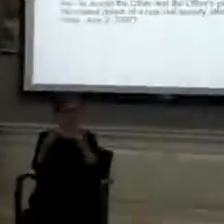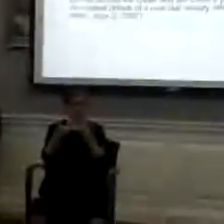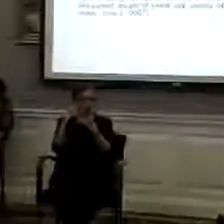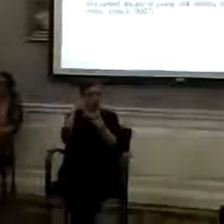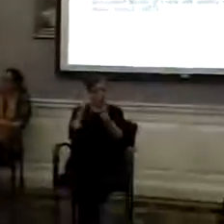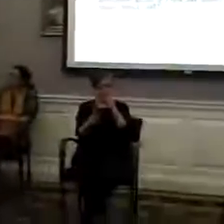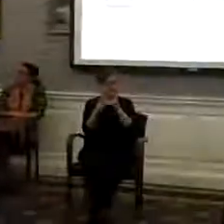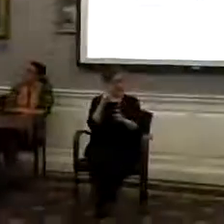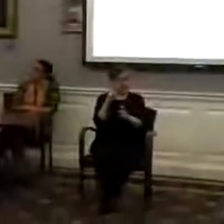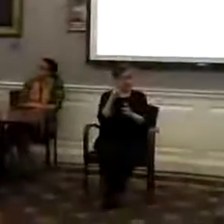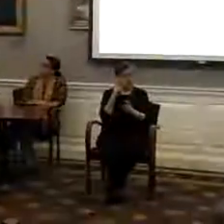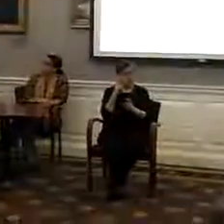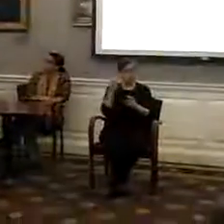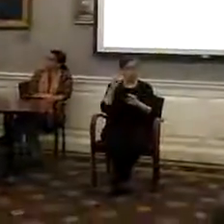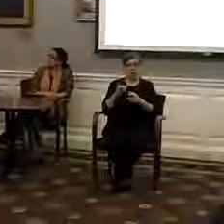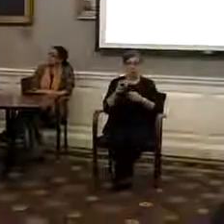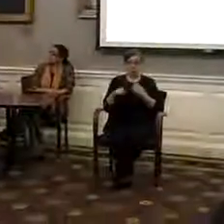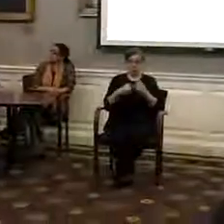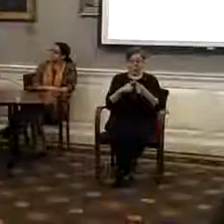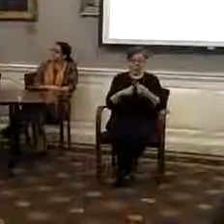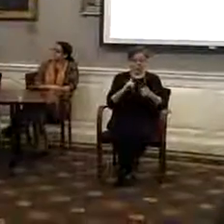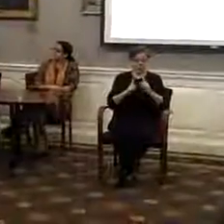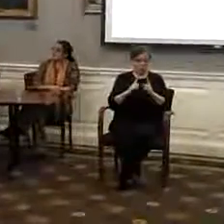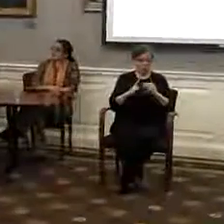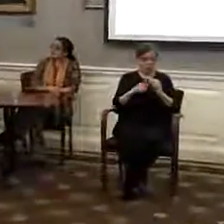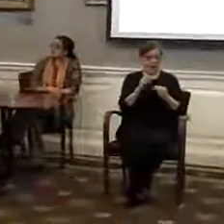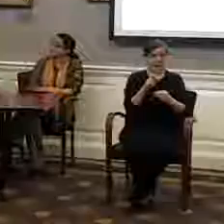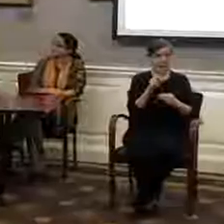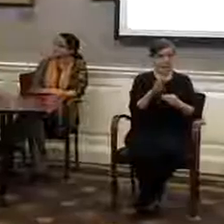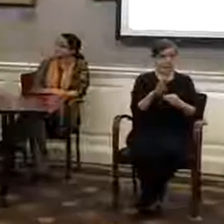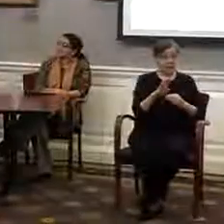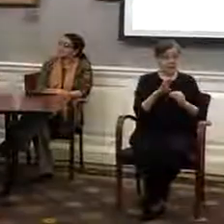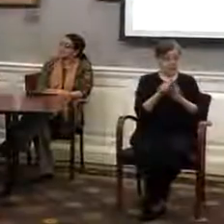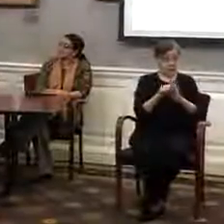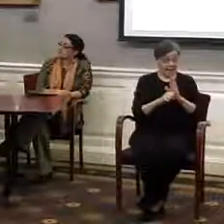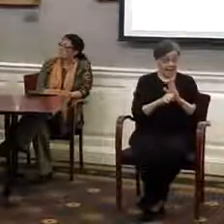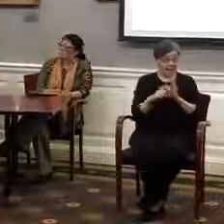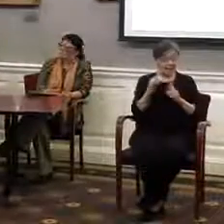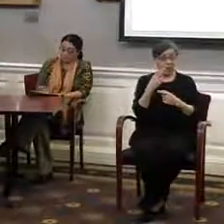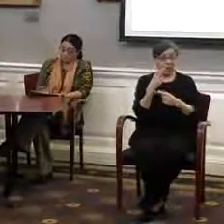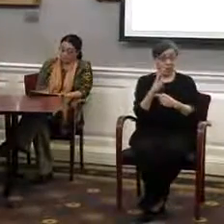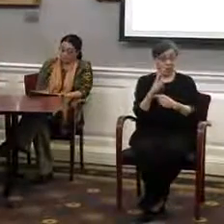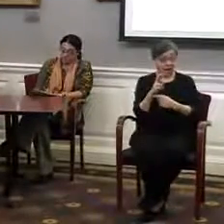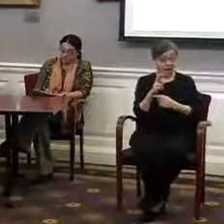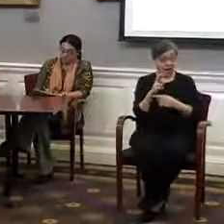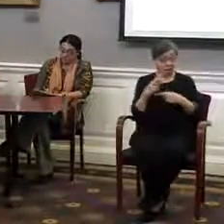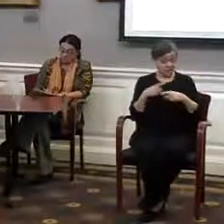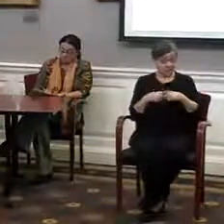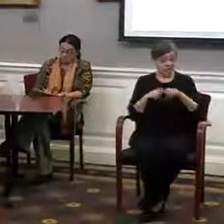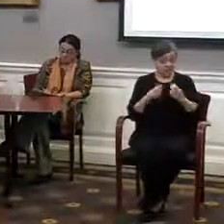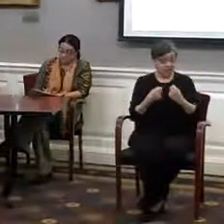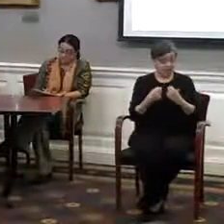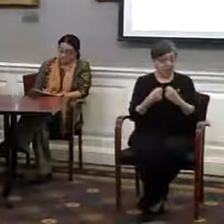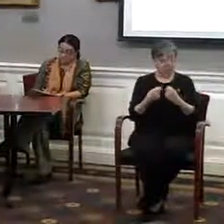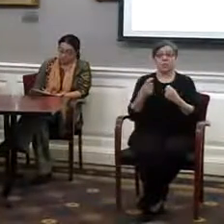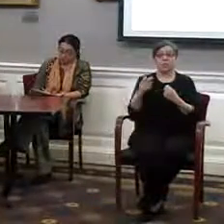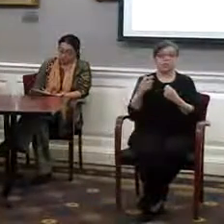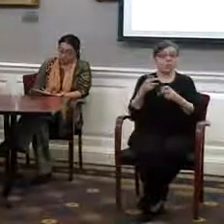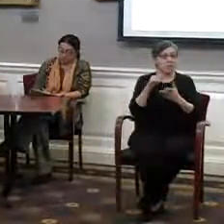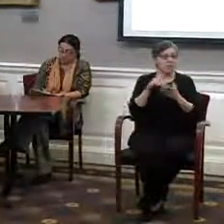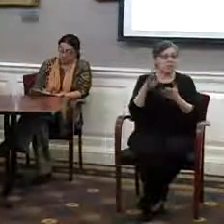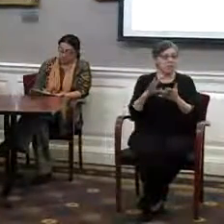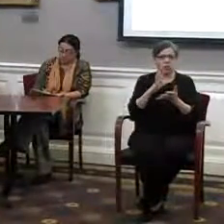this complex critique of Arab states and their human rights violations, students engaged animatedly in Fusha about the principles of democracy